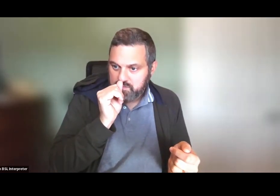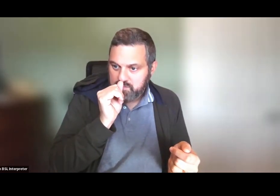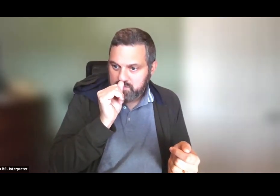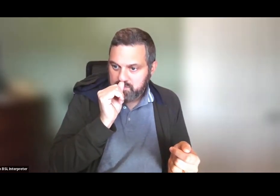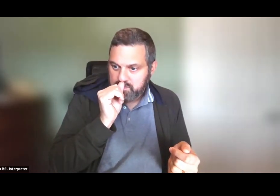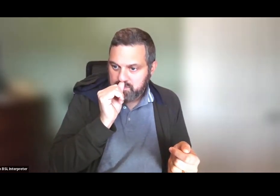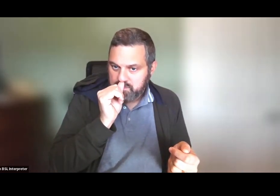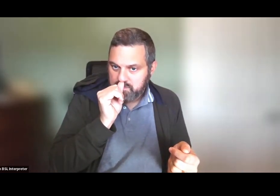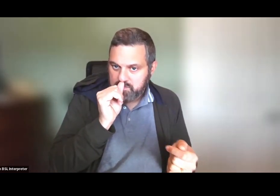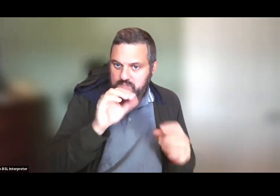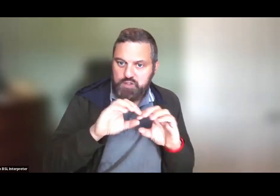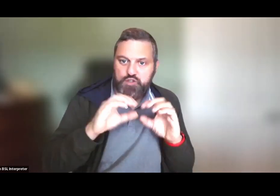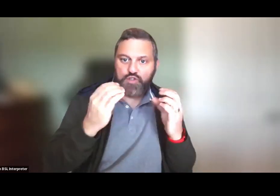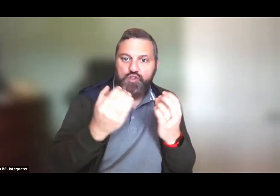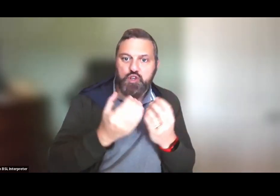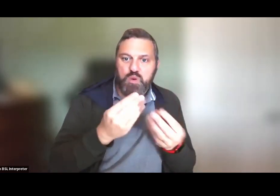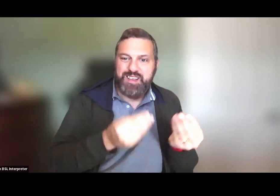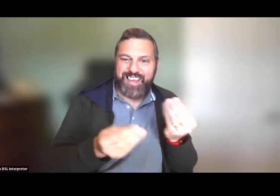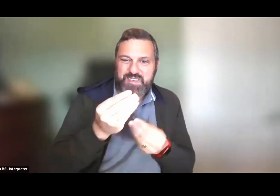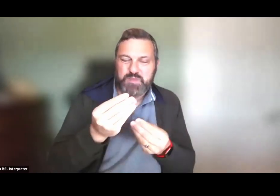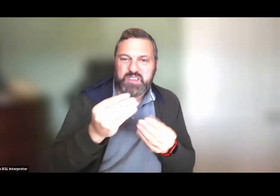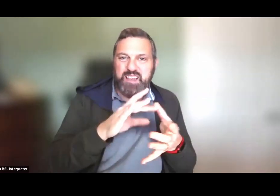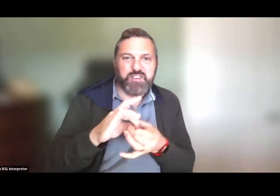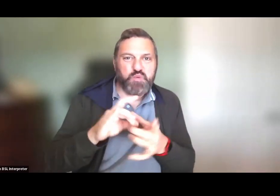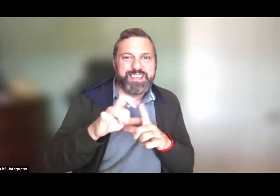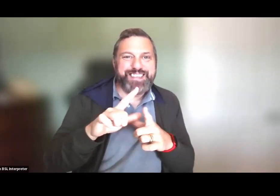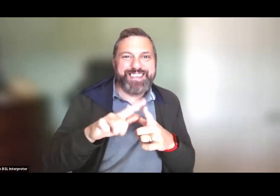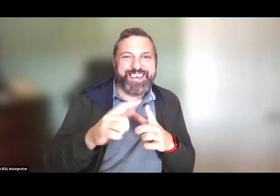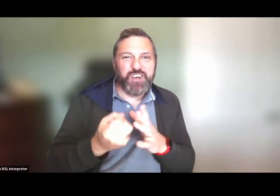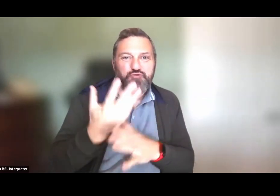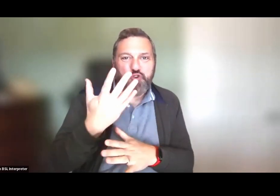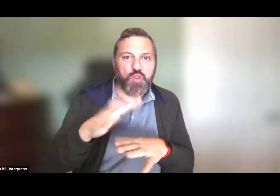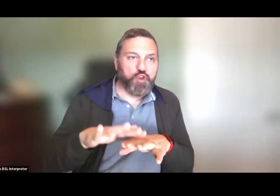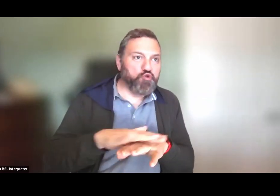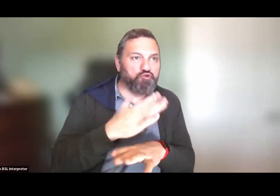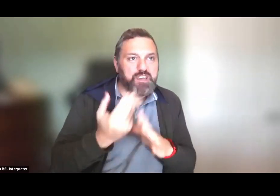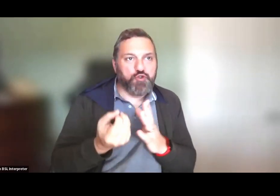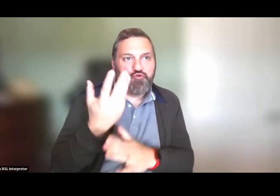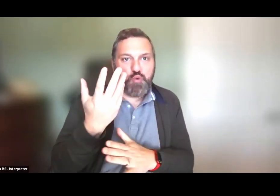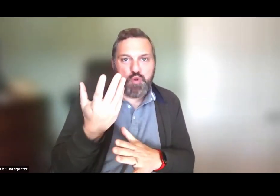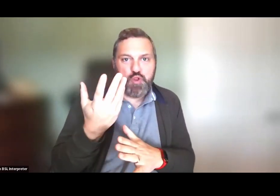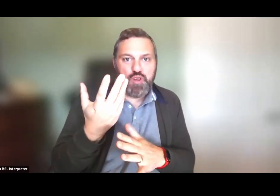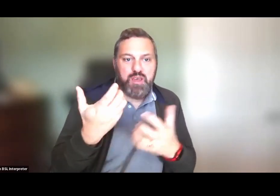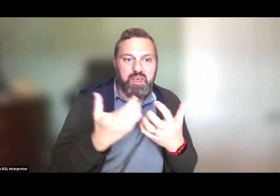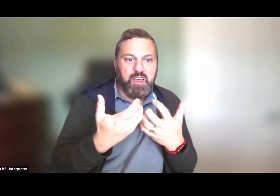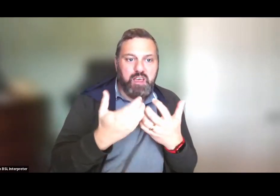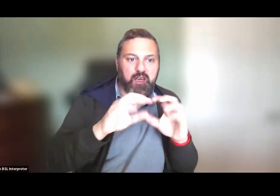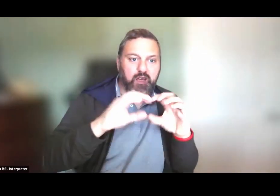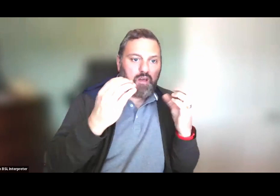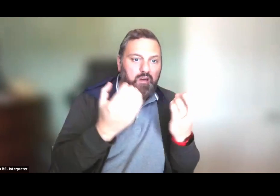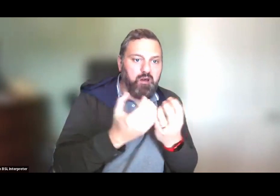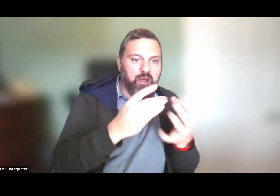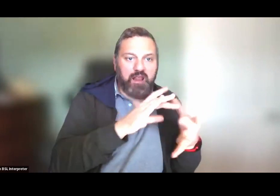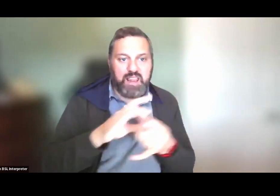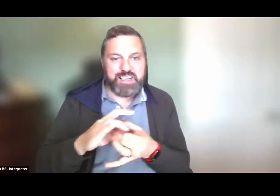Doughnut Economics, links with degrowth, and around the questions of green growth and all of that. So how does Doughnut Economics link with